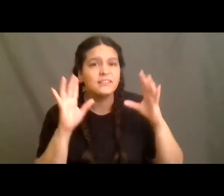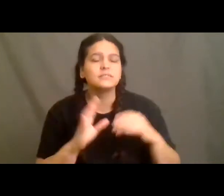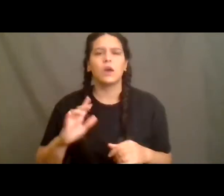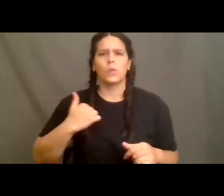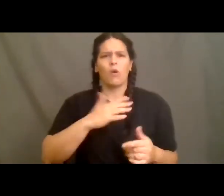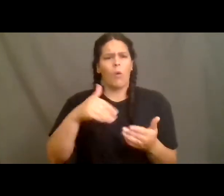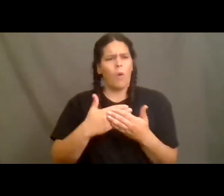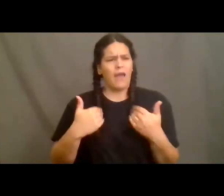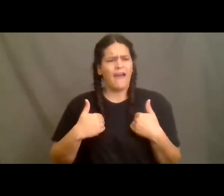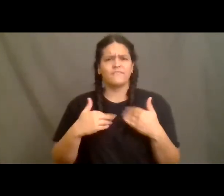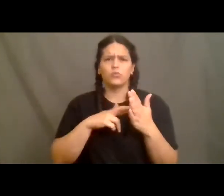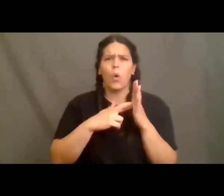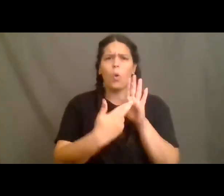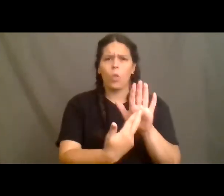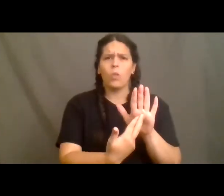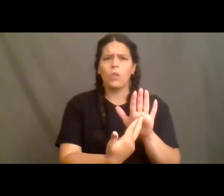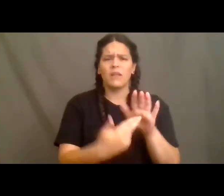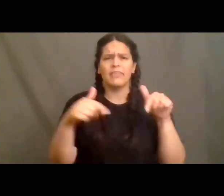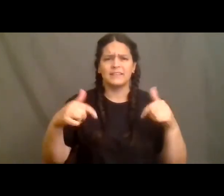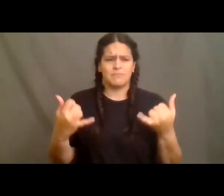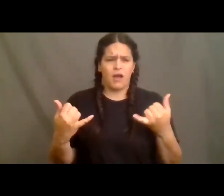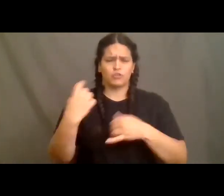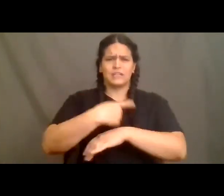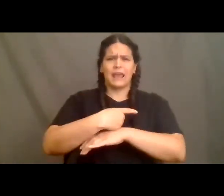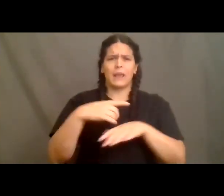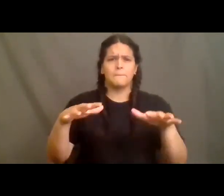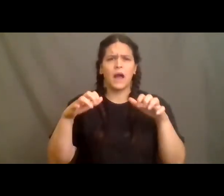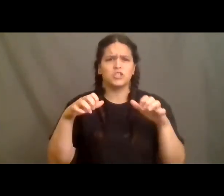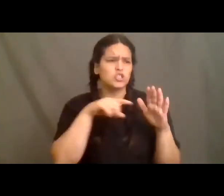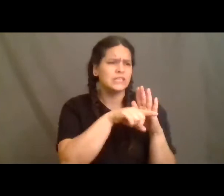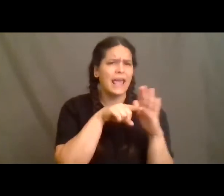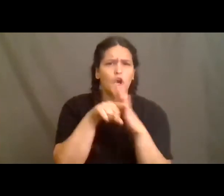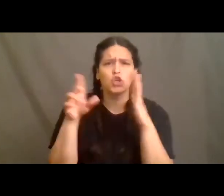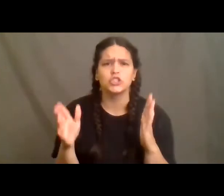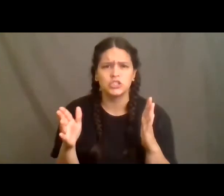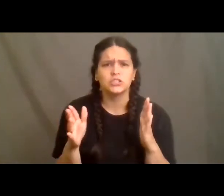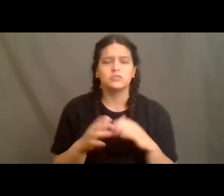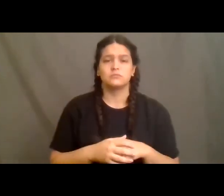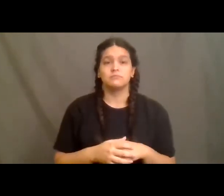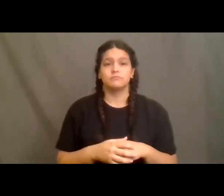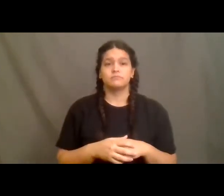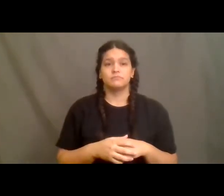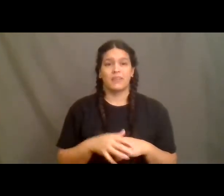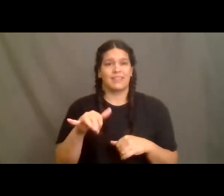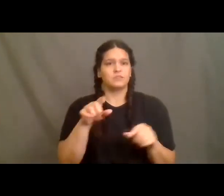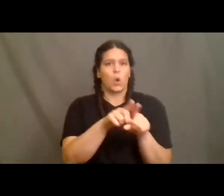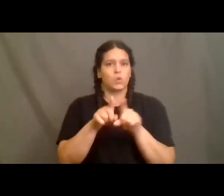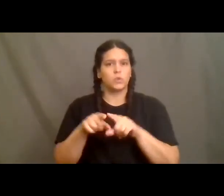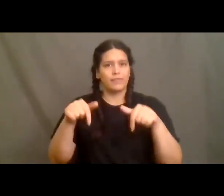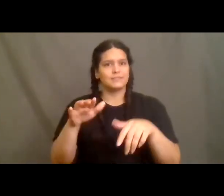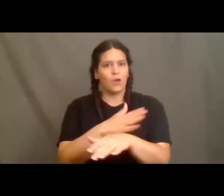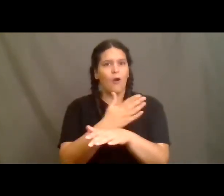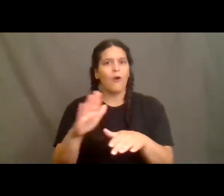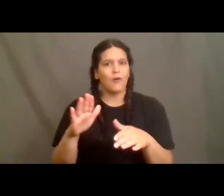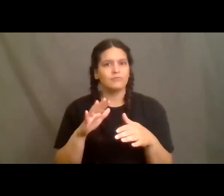these modern-day monster slayers and slaying these monsters. And so that's also what this song, Protection Way Warrior